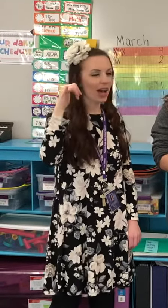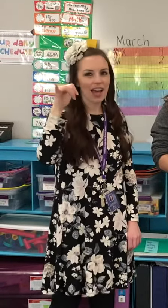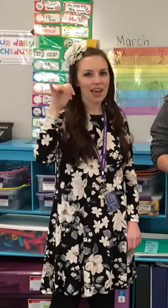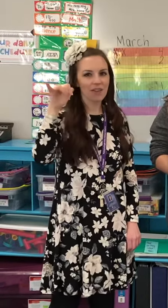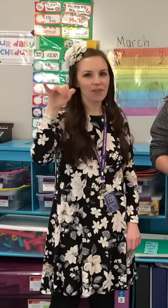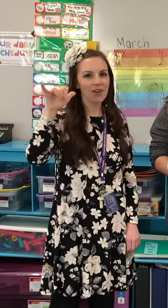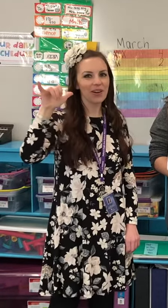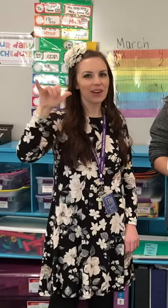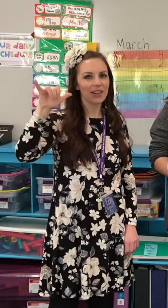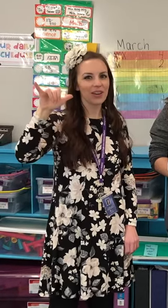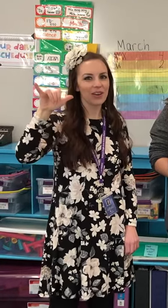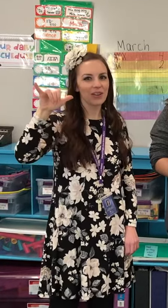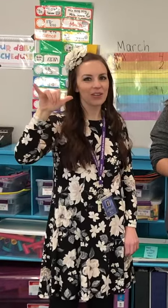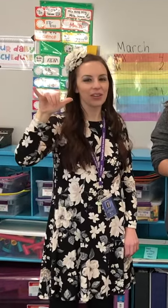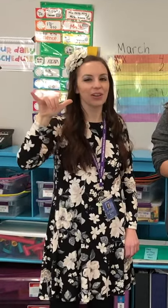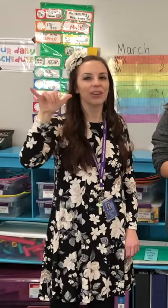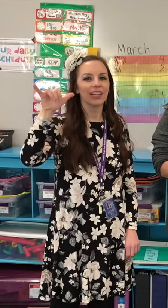Y for yo-yo.